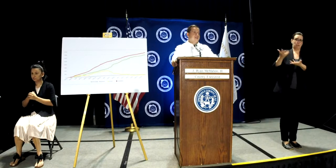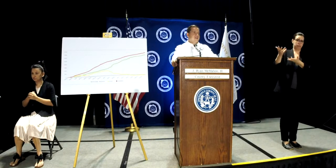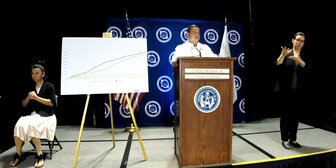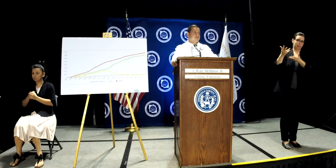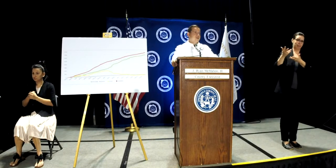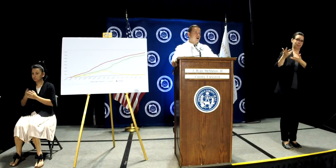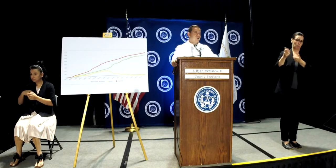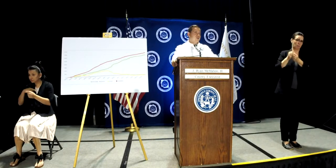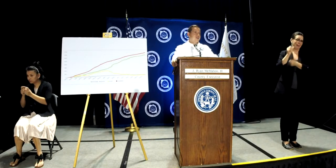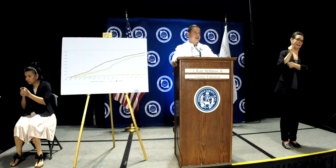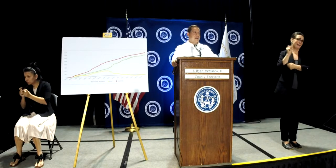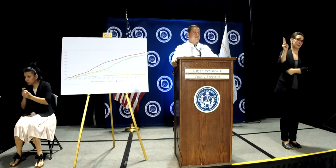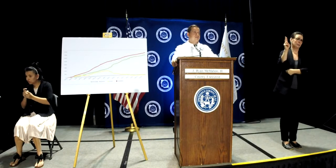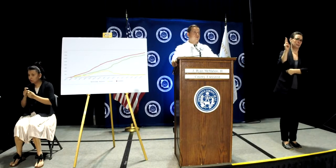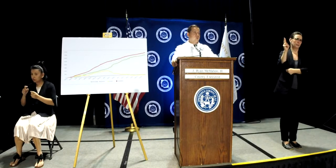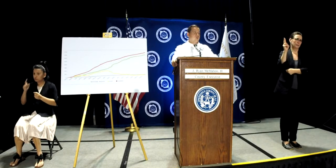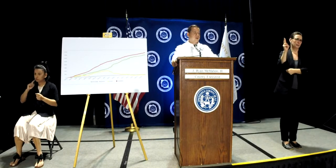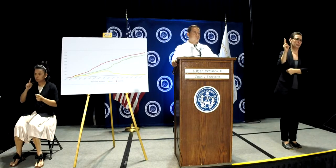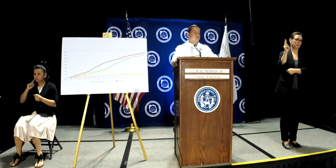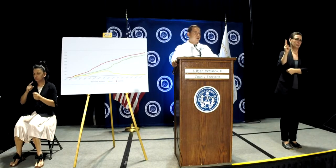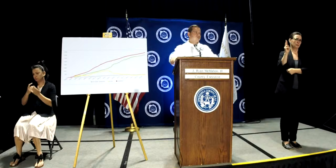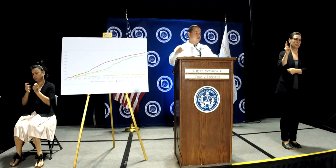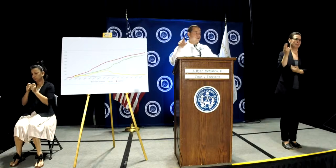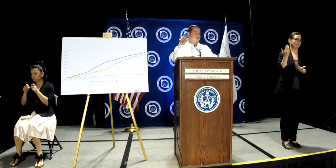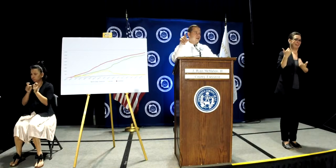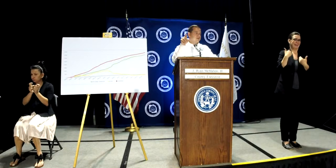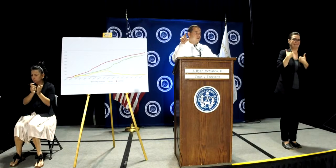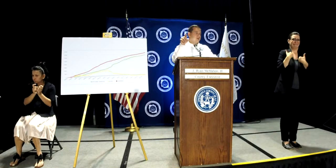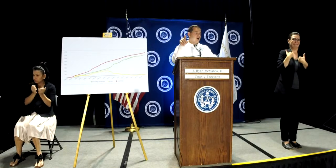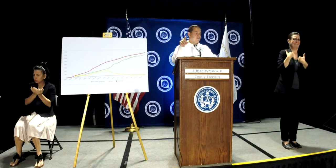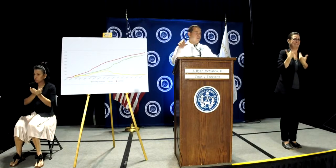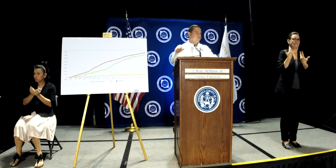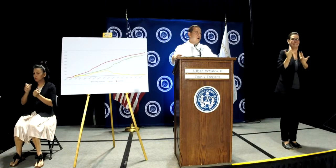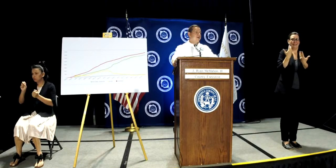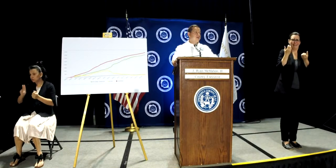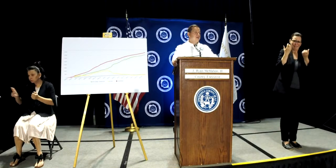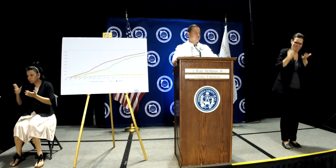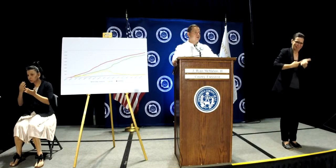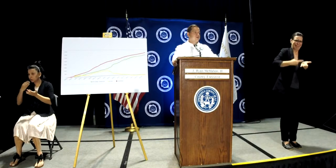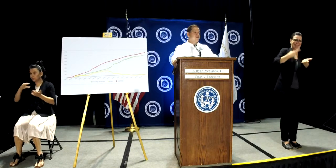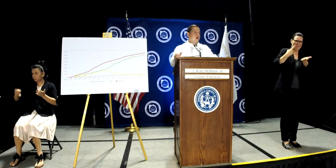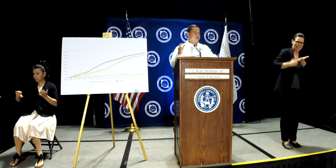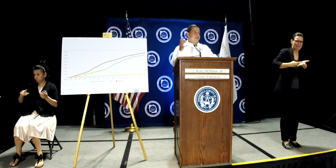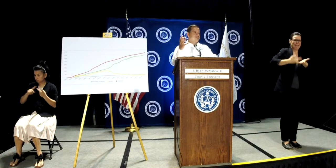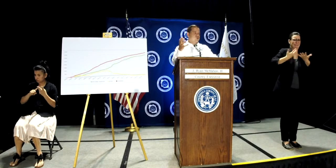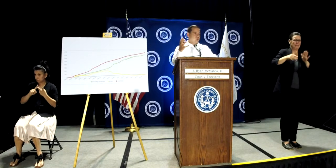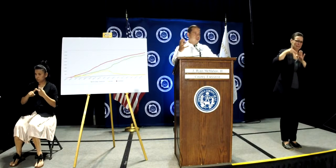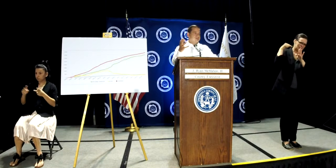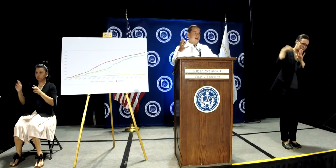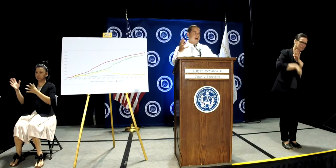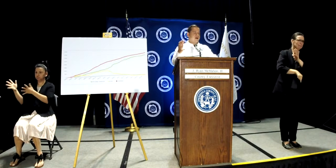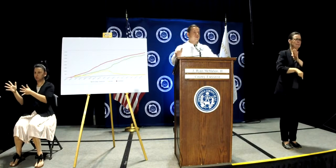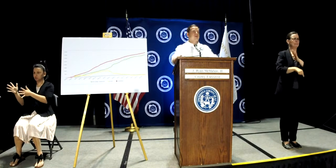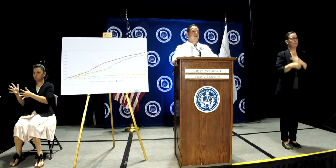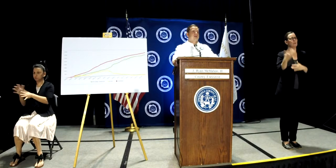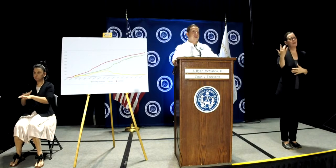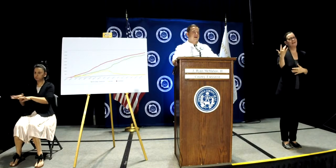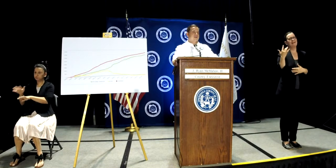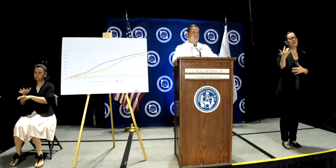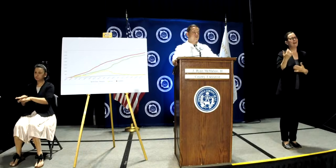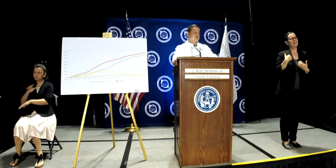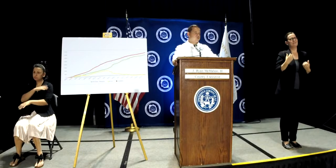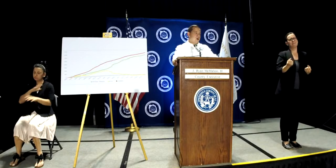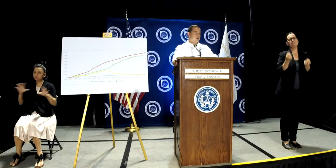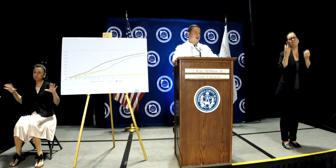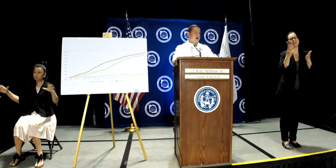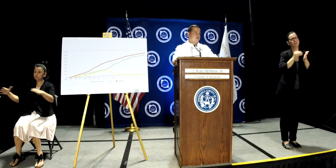that 100 cases, we wouldn't sound the alarm button because of how many students they have.